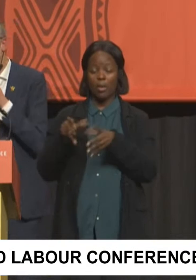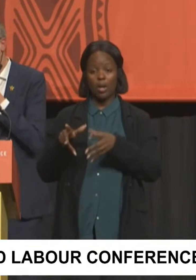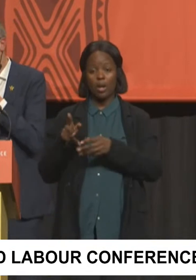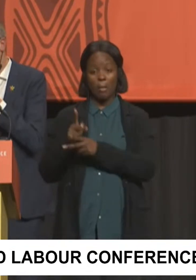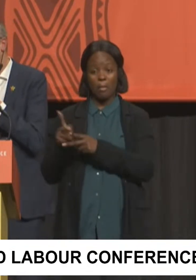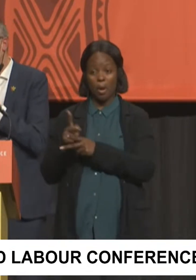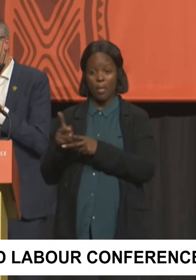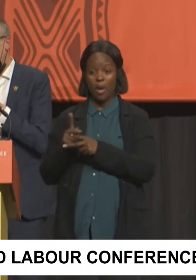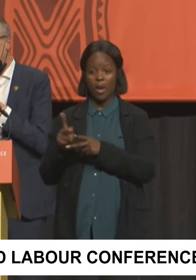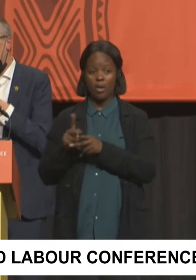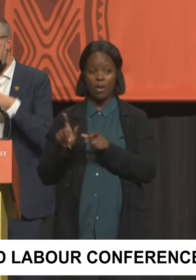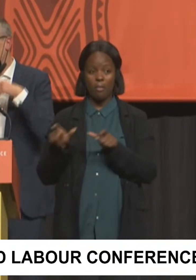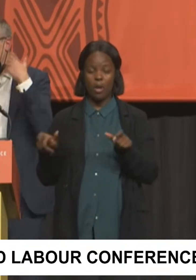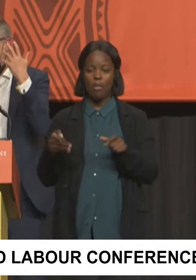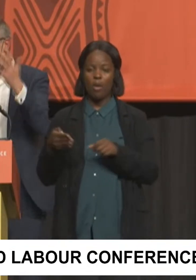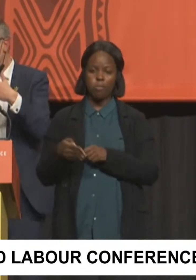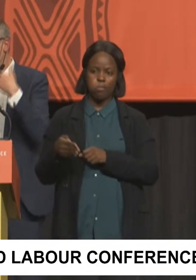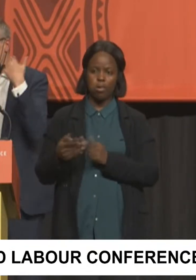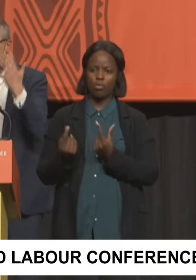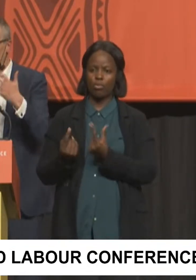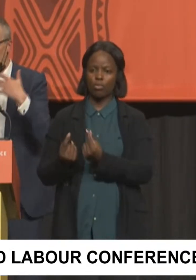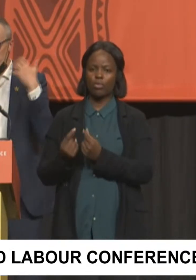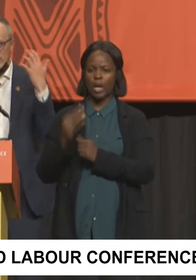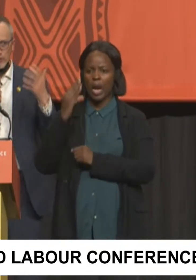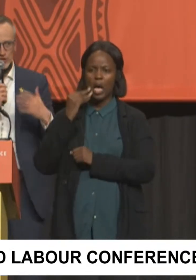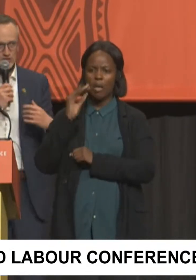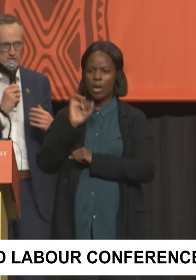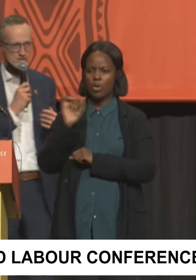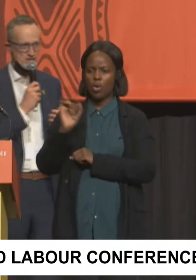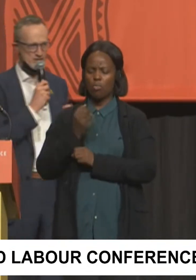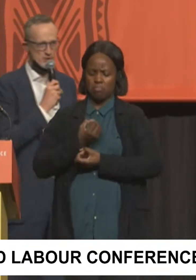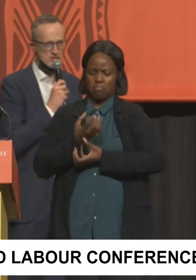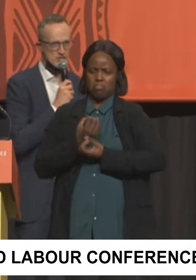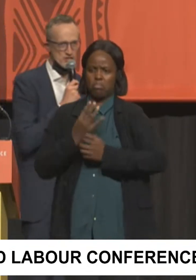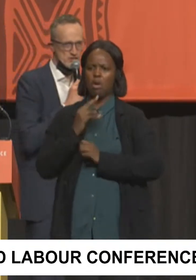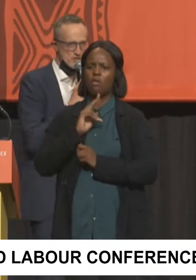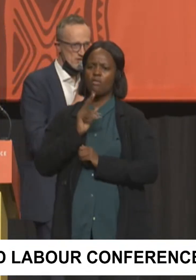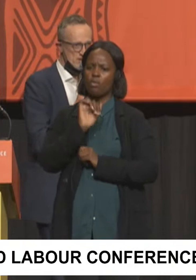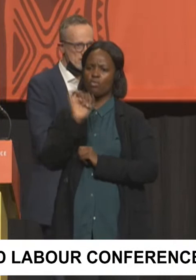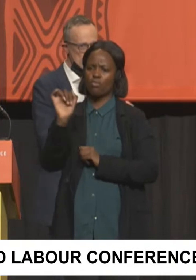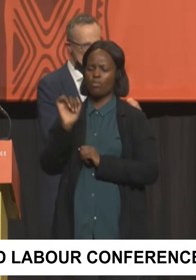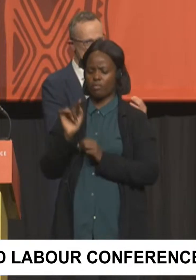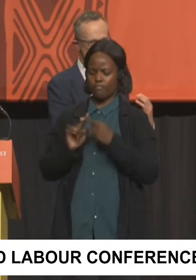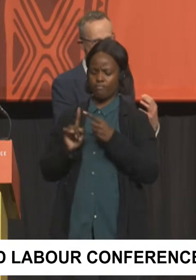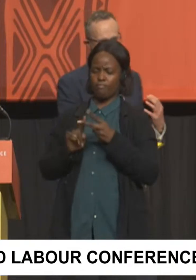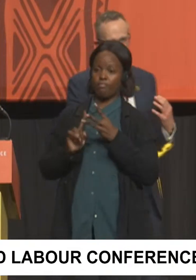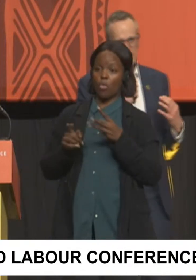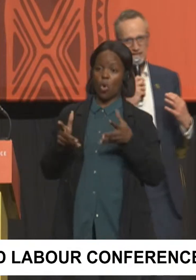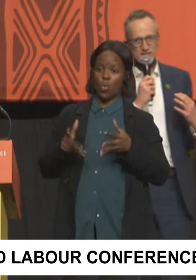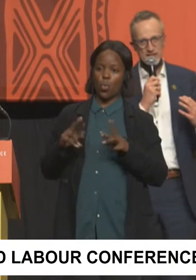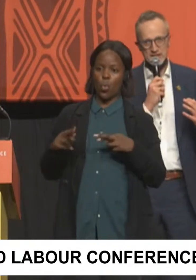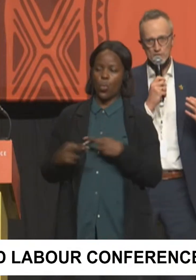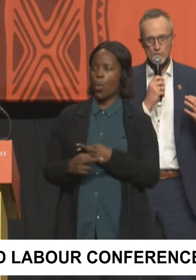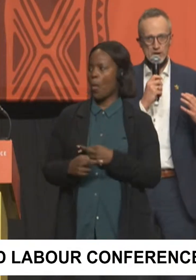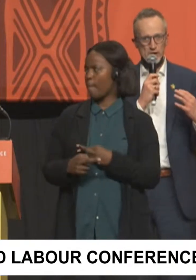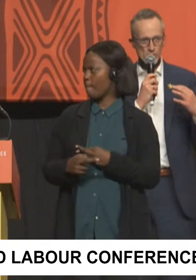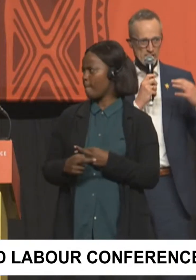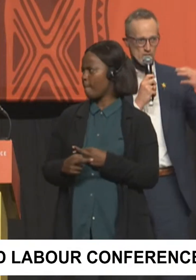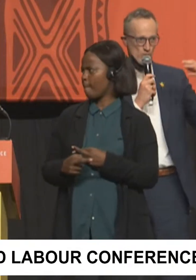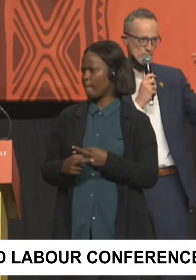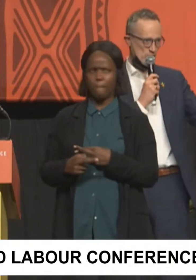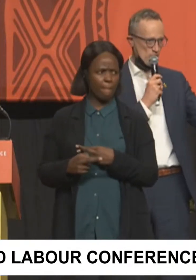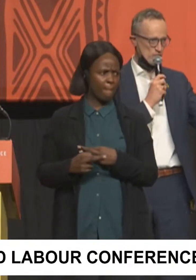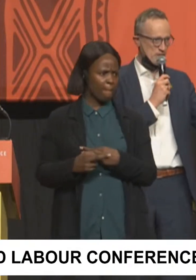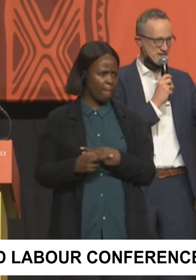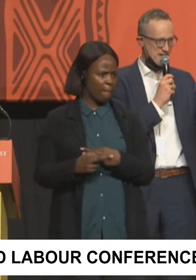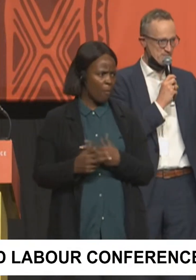preparing this forum and bringing their experience, their voices, their expectations to this room. That one by